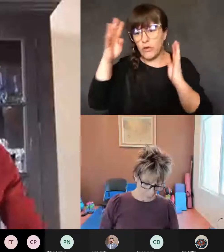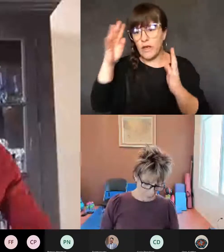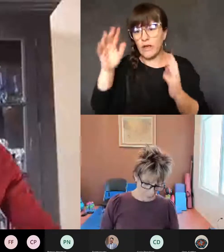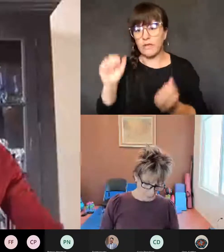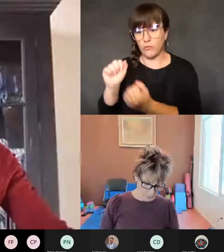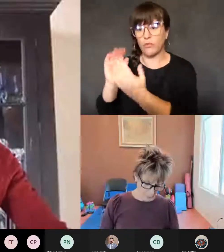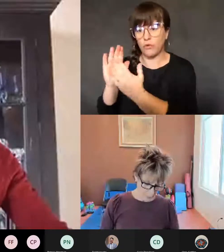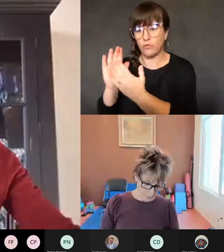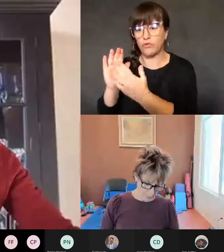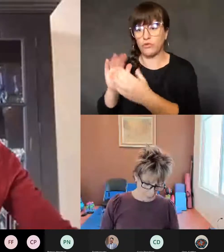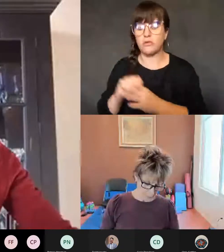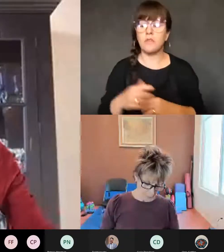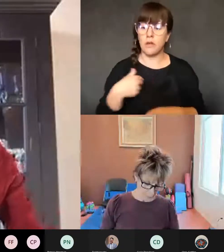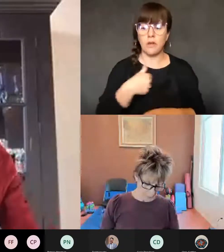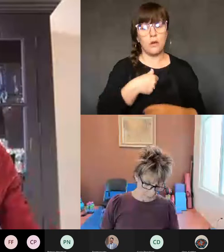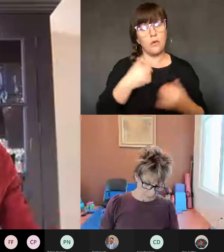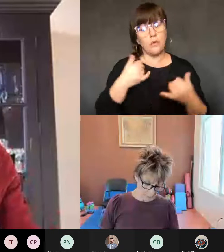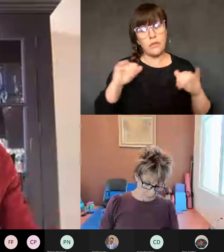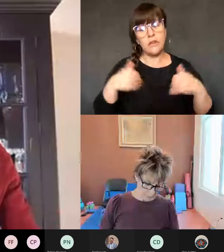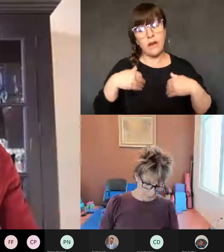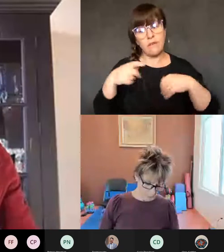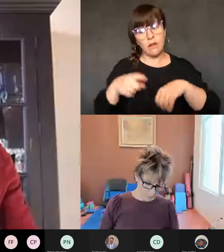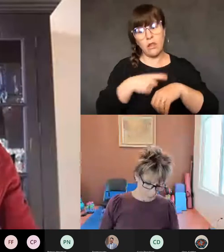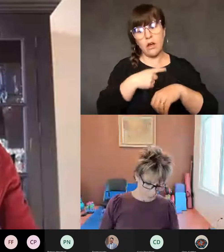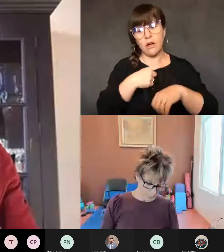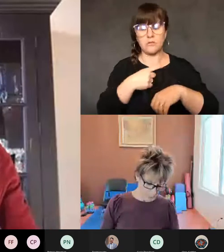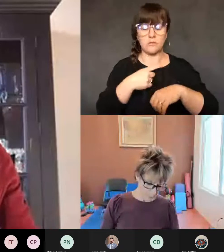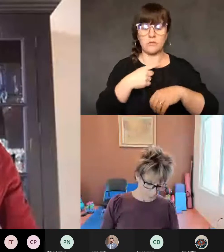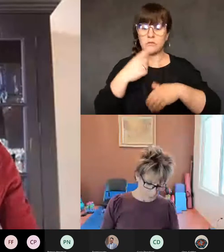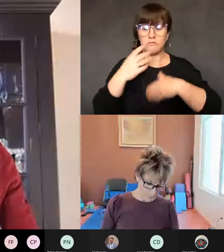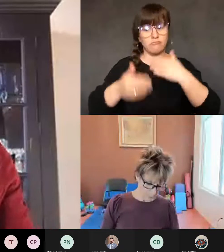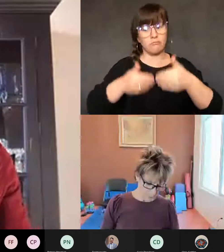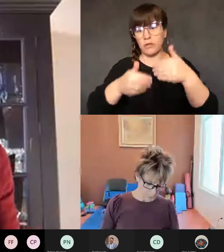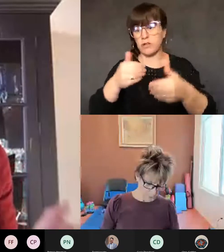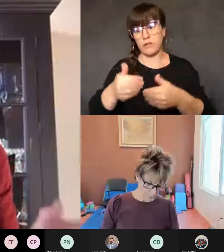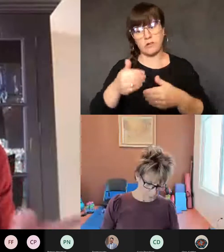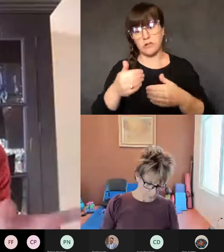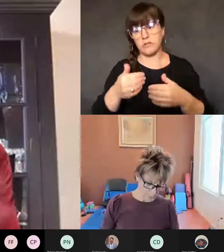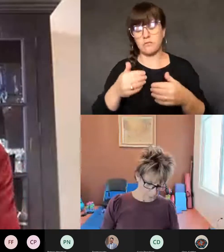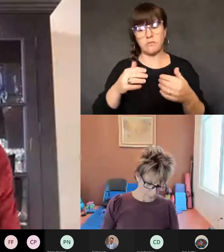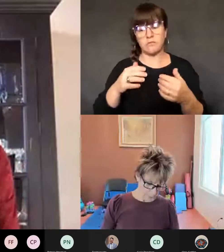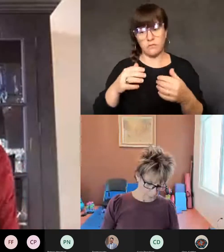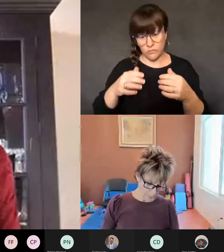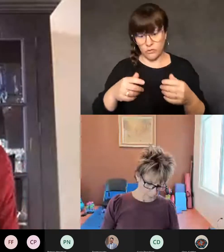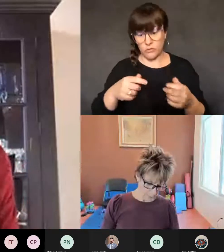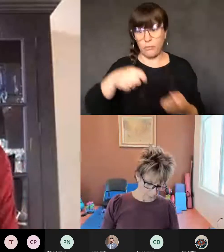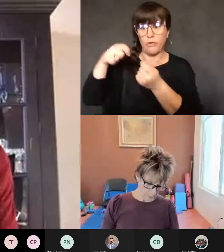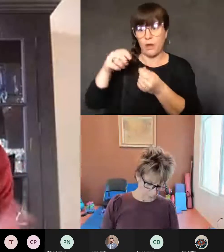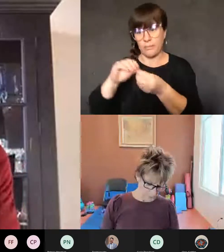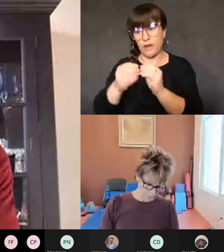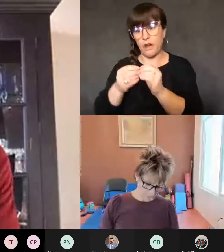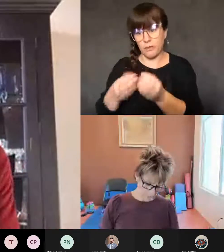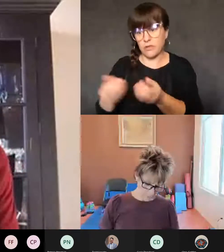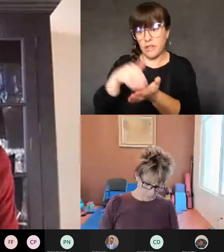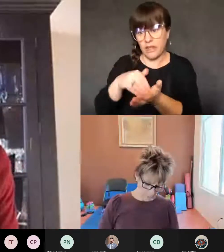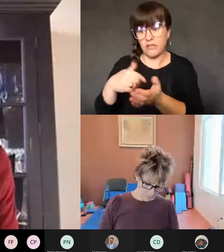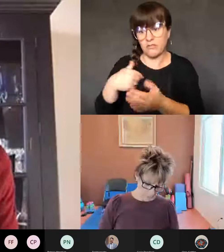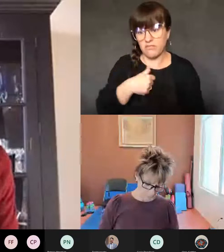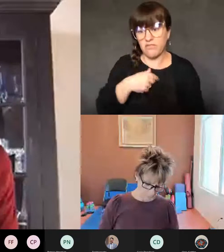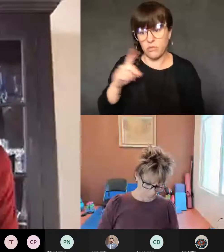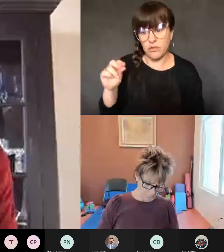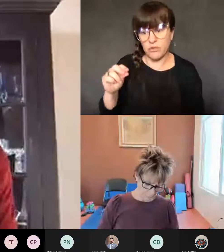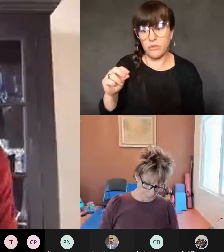we still have a ways to go to catch up on where we left off. And so whenever we are allowed to be bringing people back